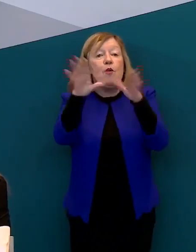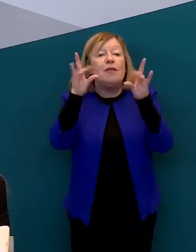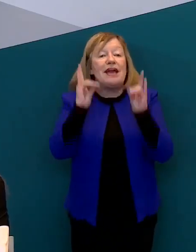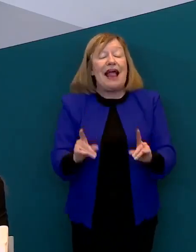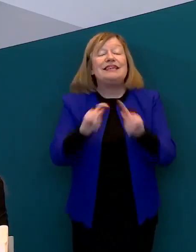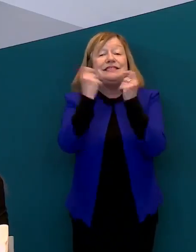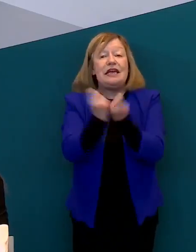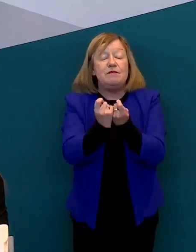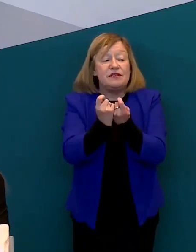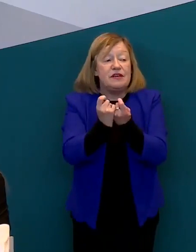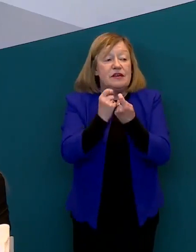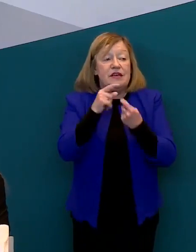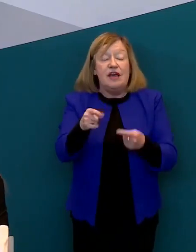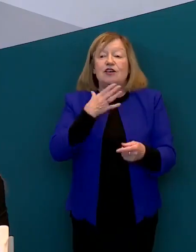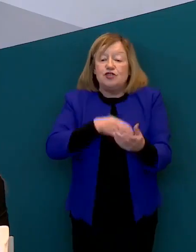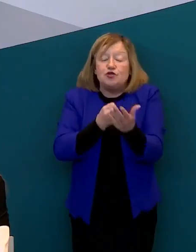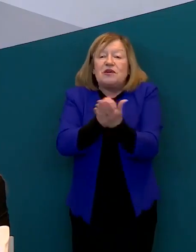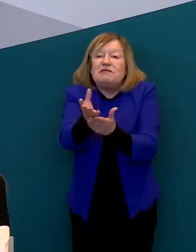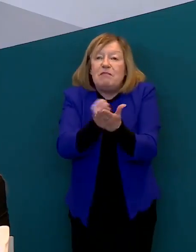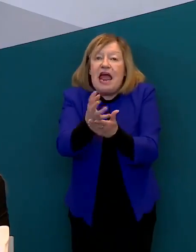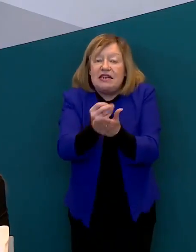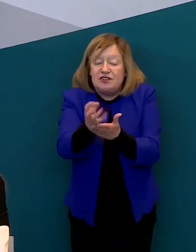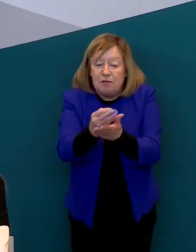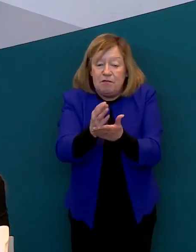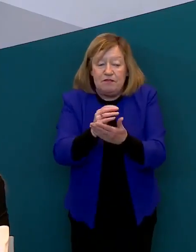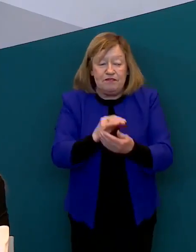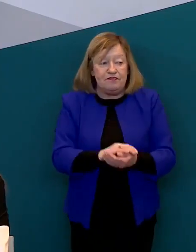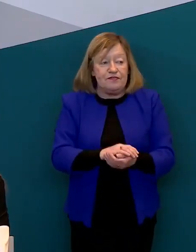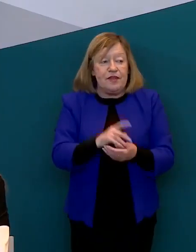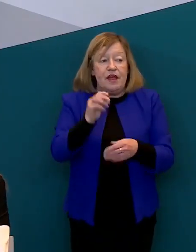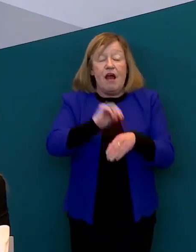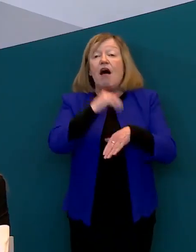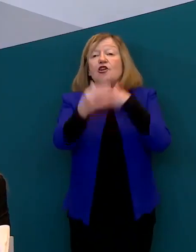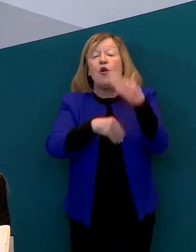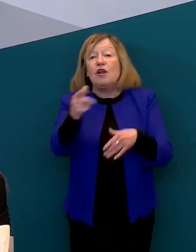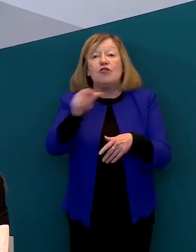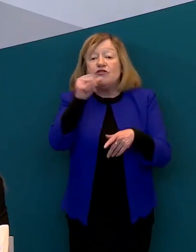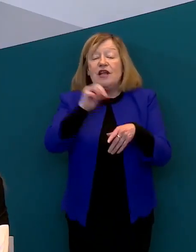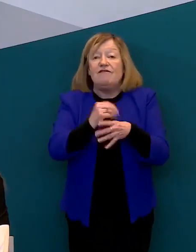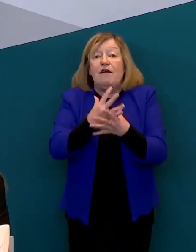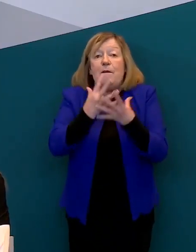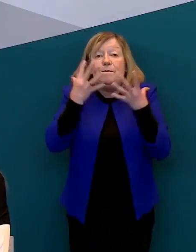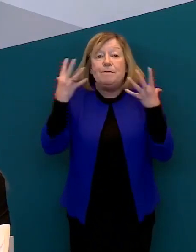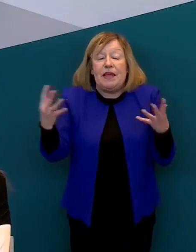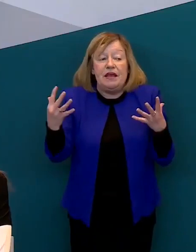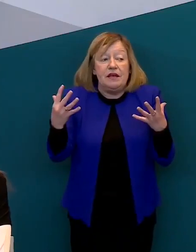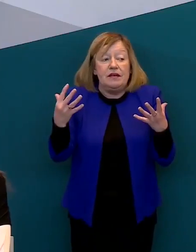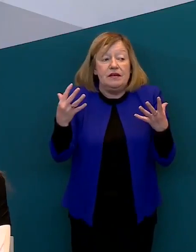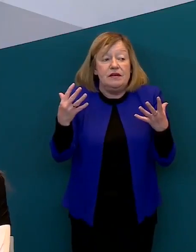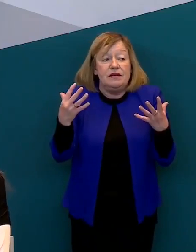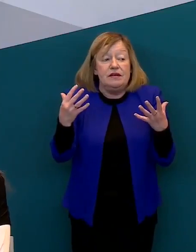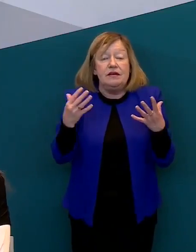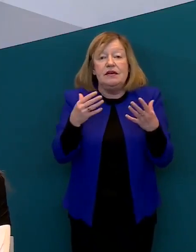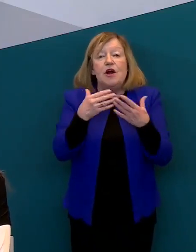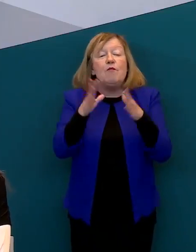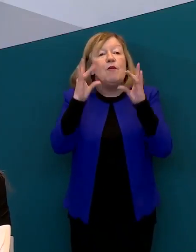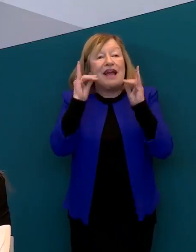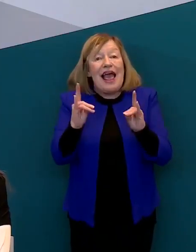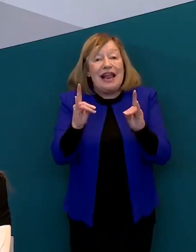teams with those individuals to explain it to them in those terms. So in an ongoing sense, it has no great public